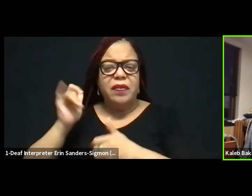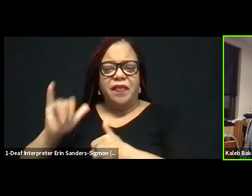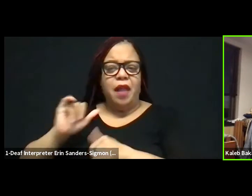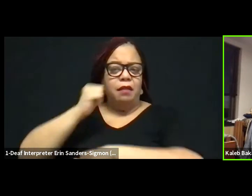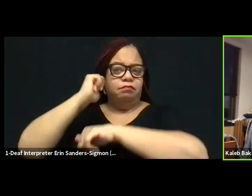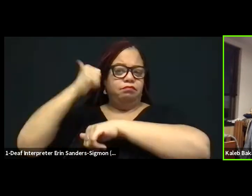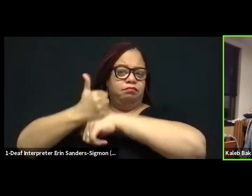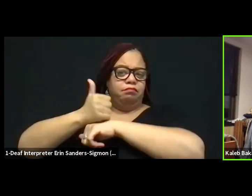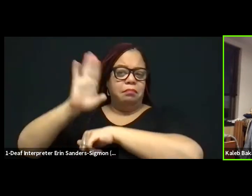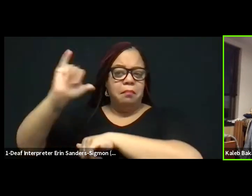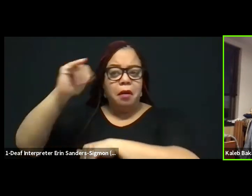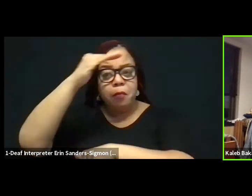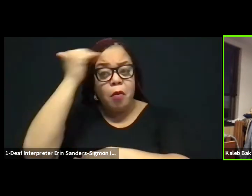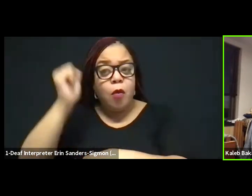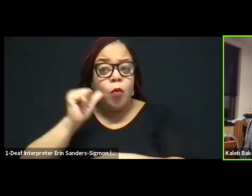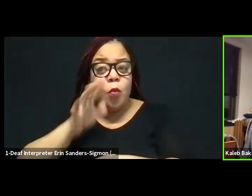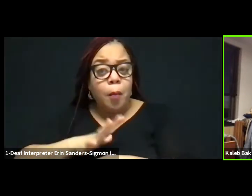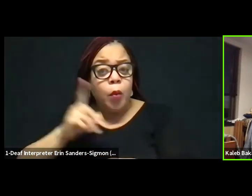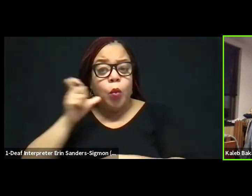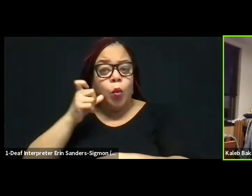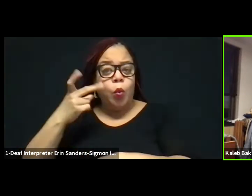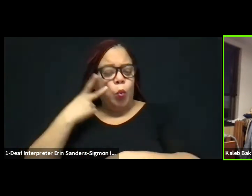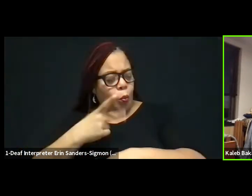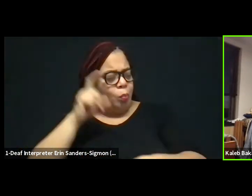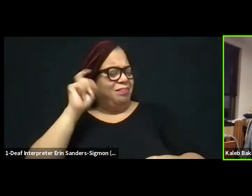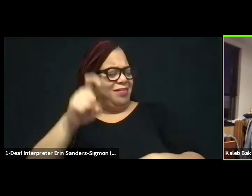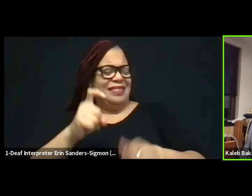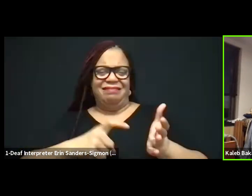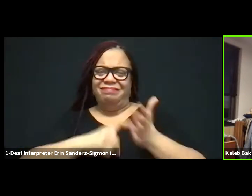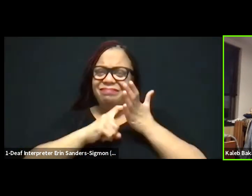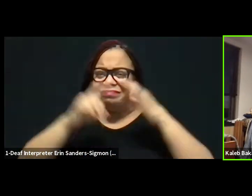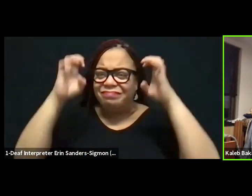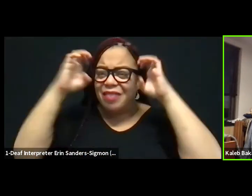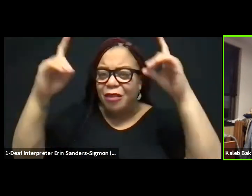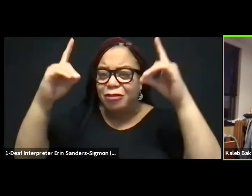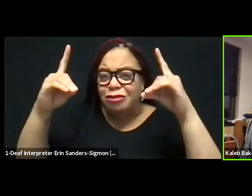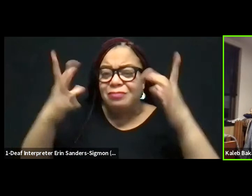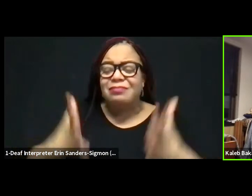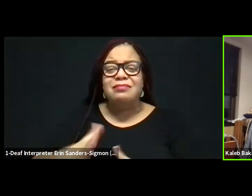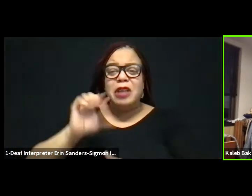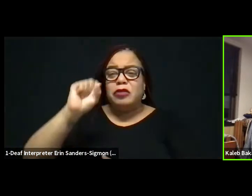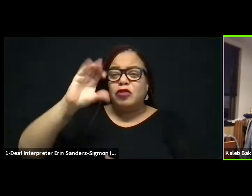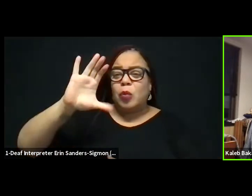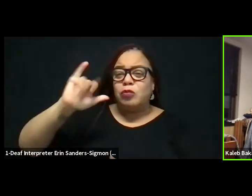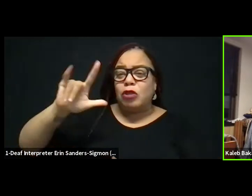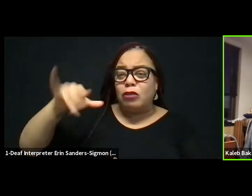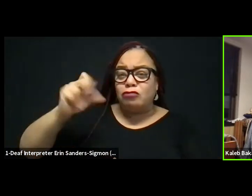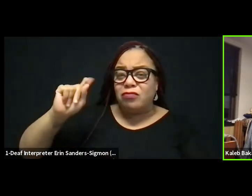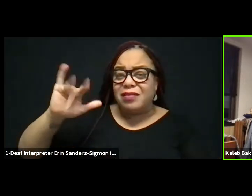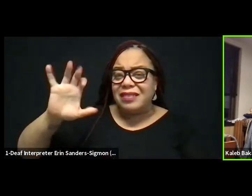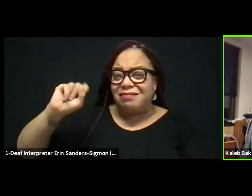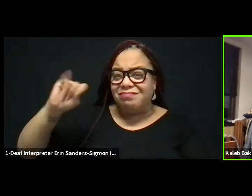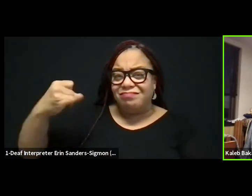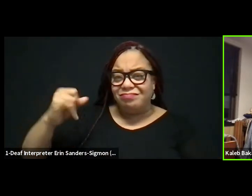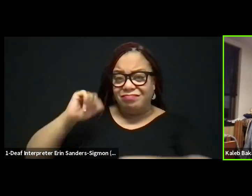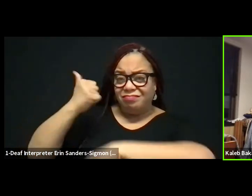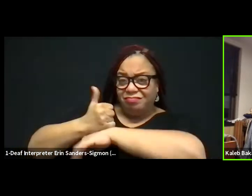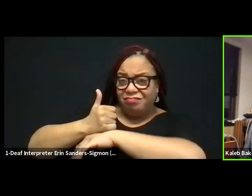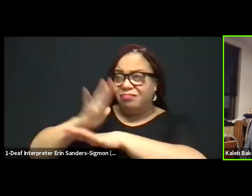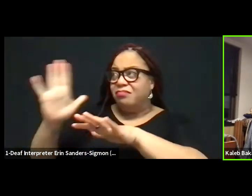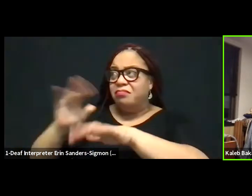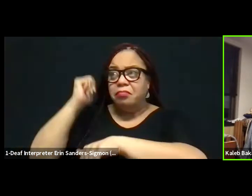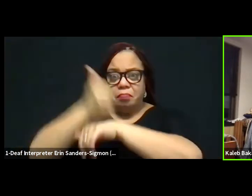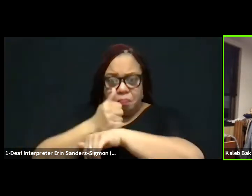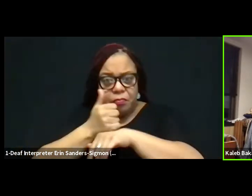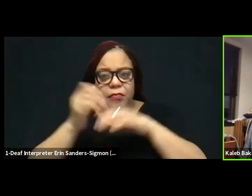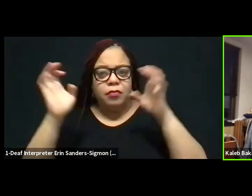education for Black and brown kids on the west and south sides of Chicago. So they pulled their heads together and